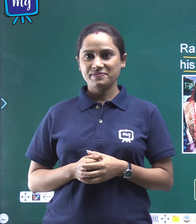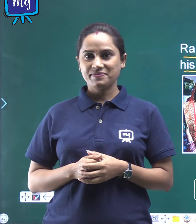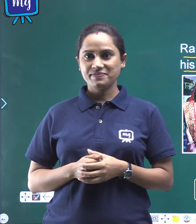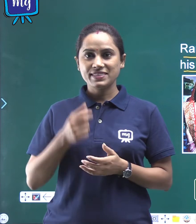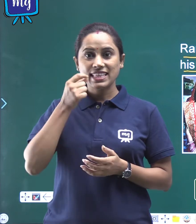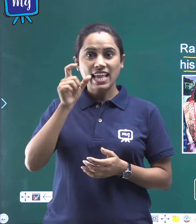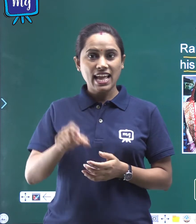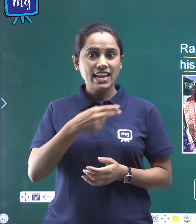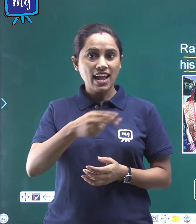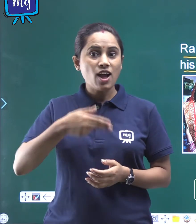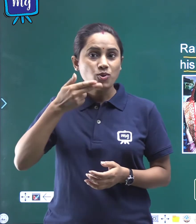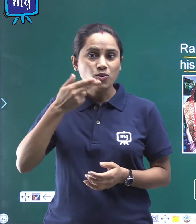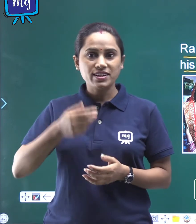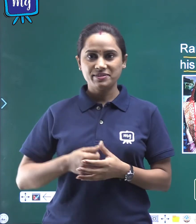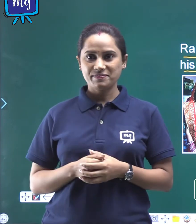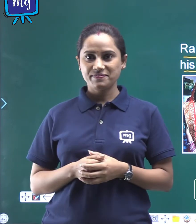Ranga told